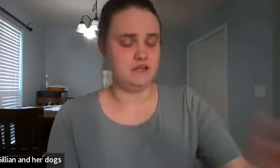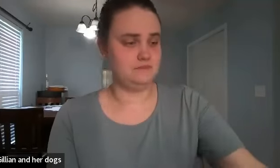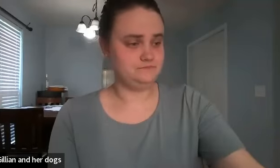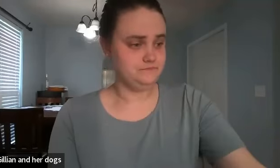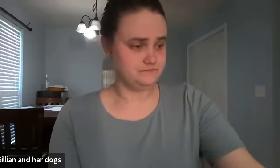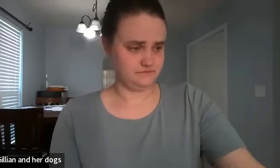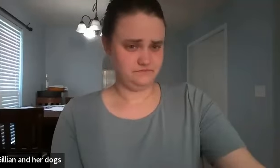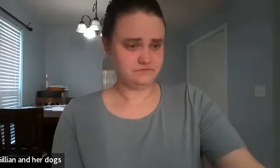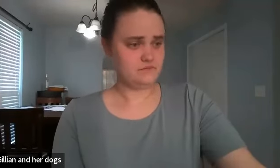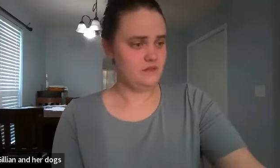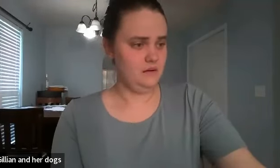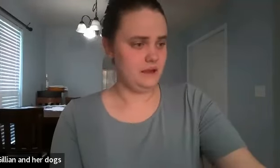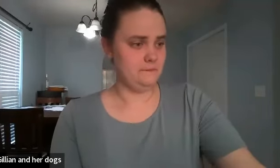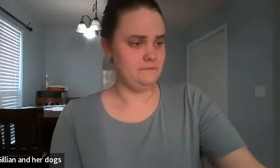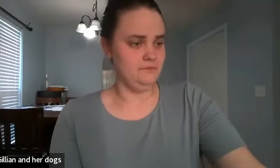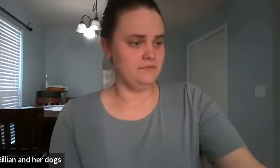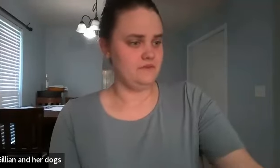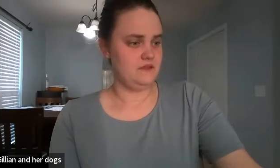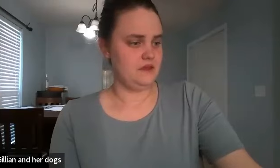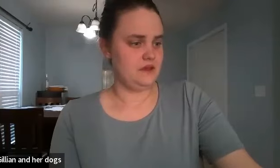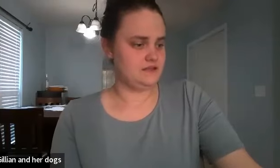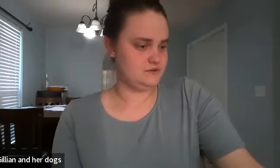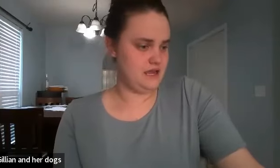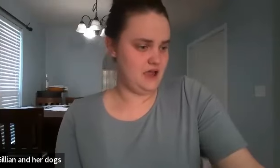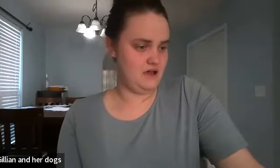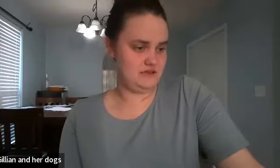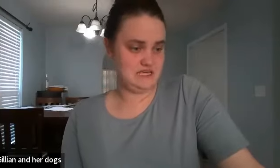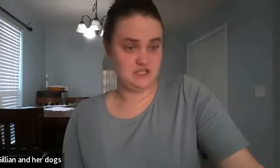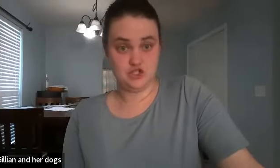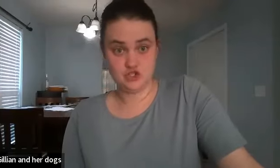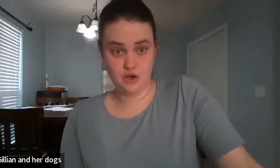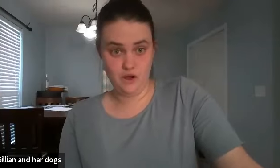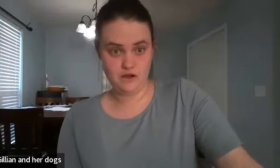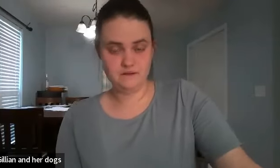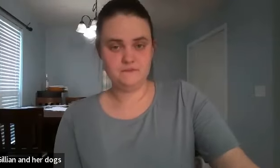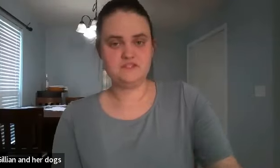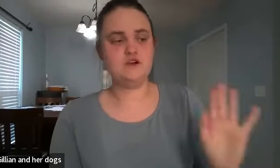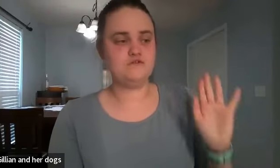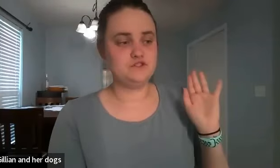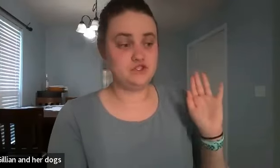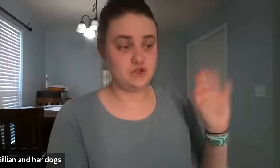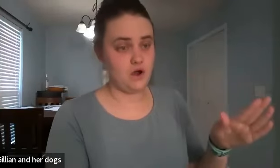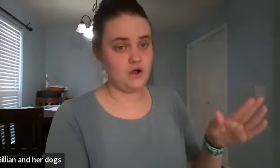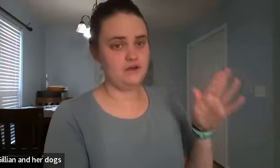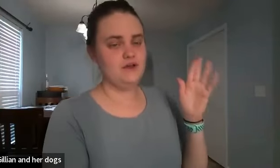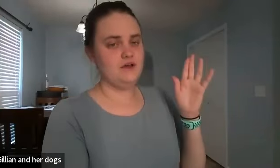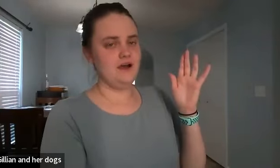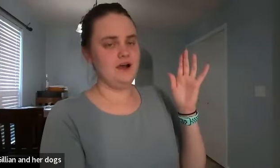sudden. All right. The next one I have is dog. So for dog,